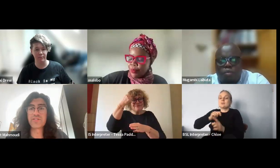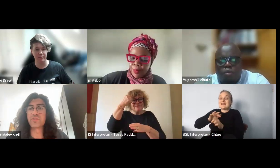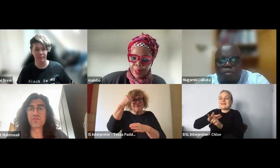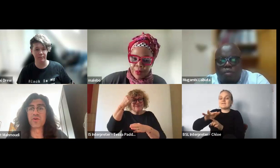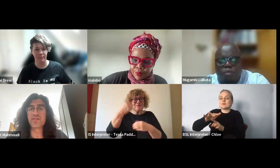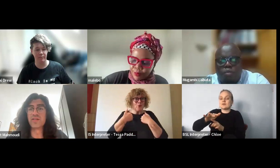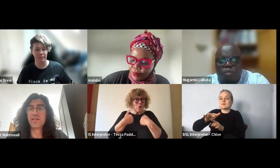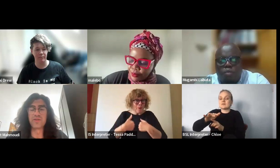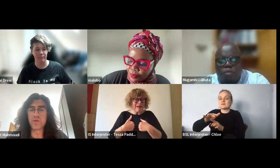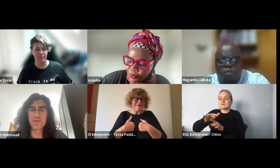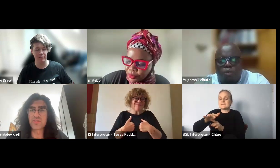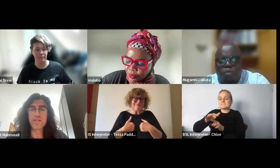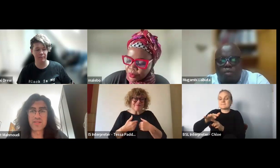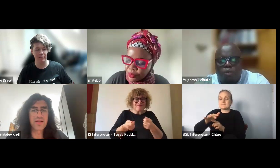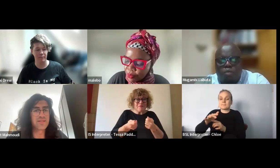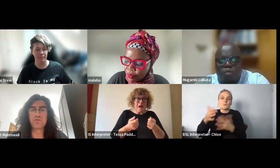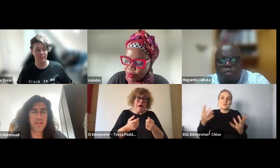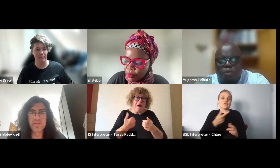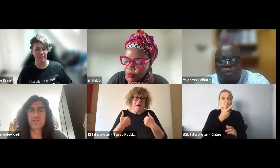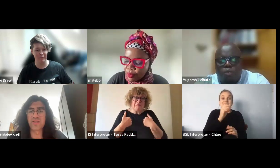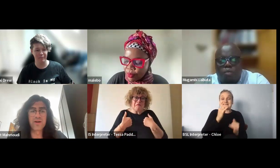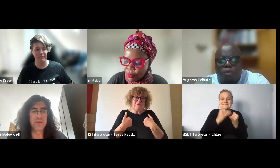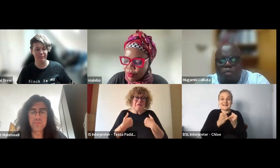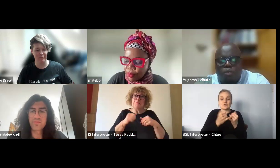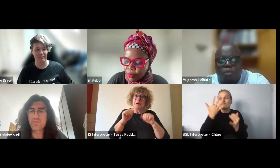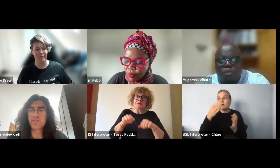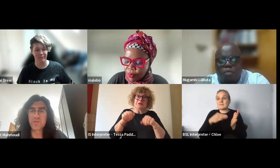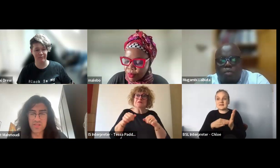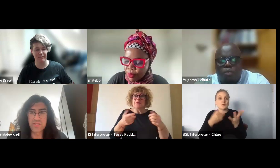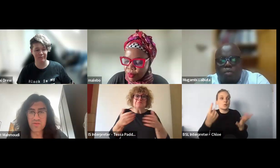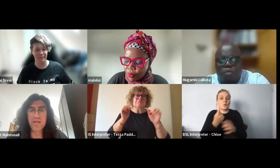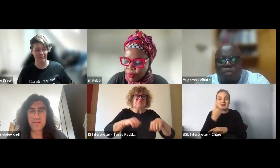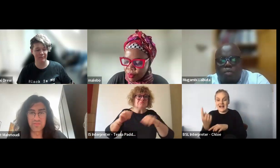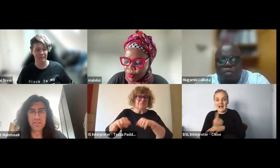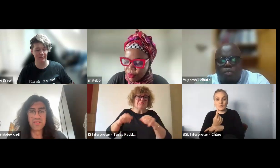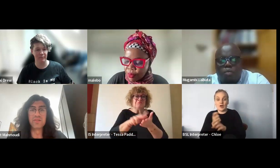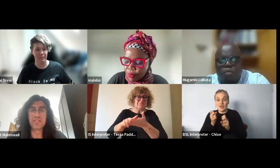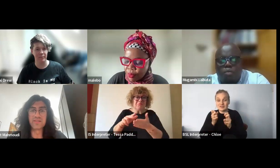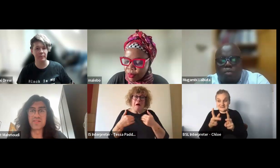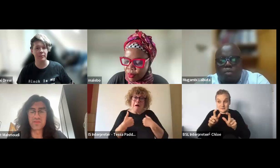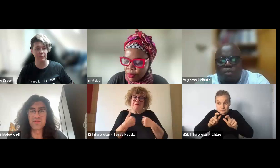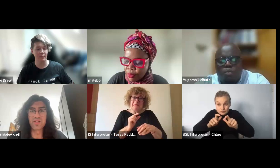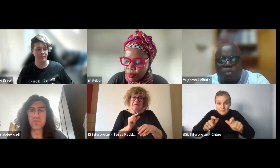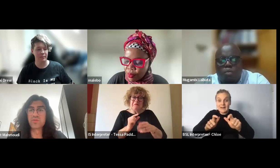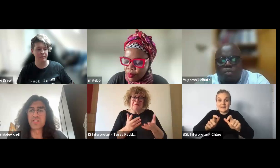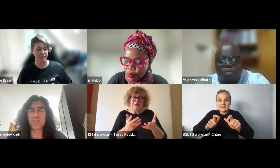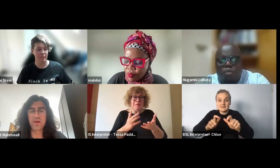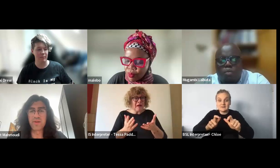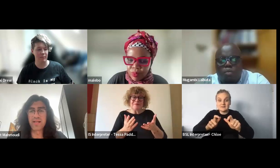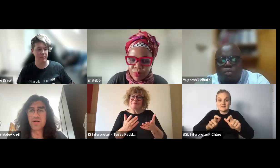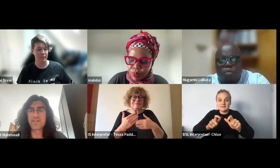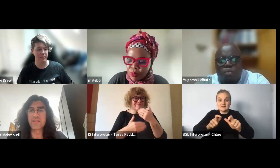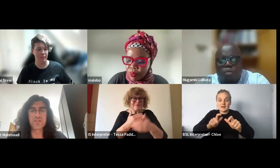we get to as far as, whether it's 20 seconds or 5 minutes or an hour, those systems remain built in these,